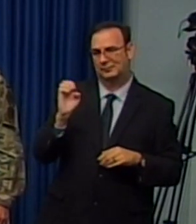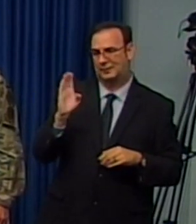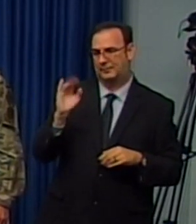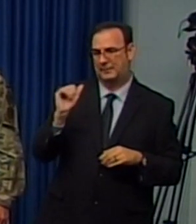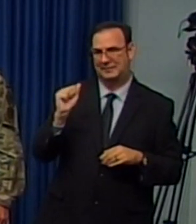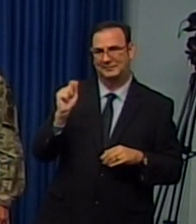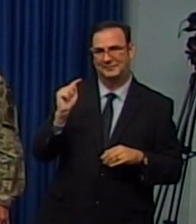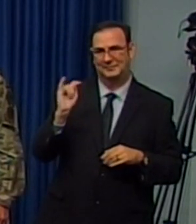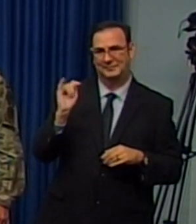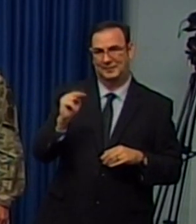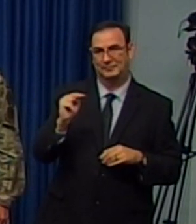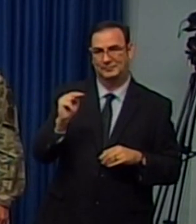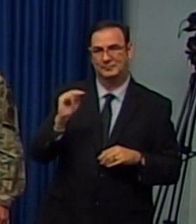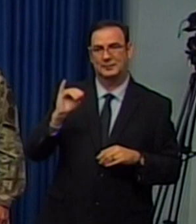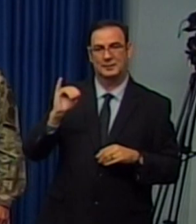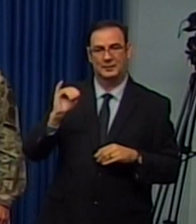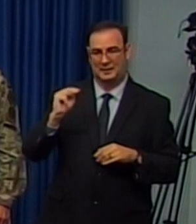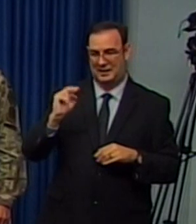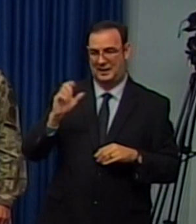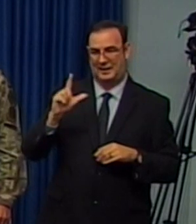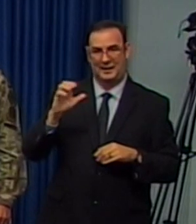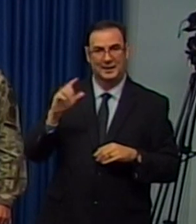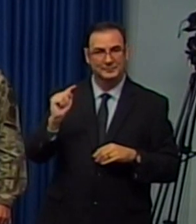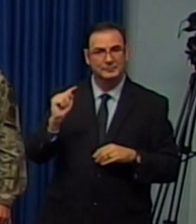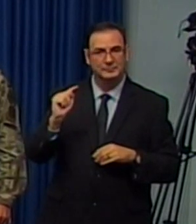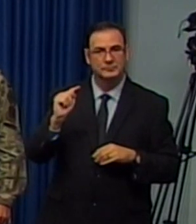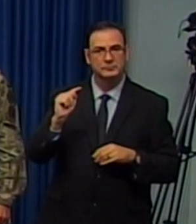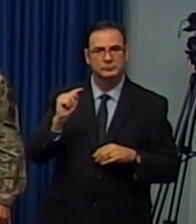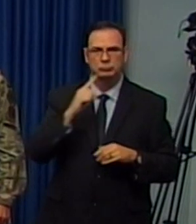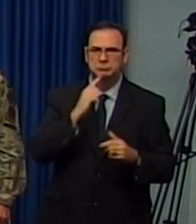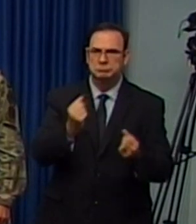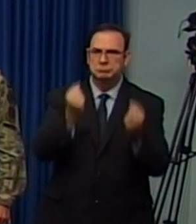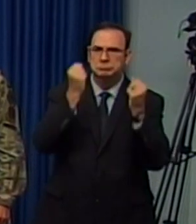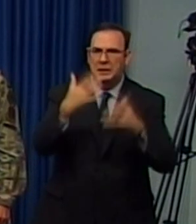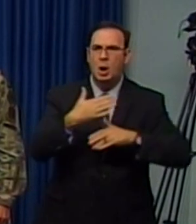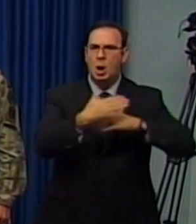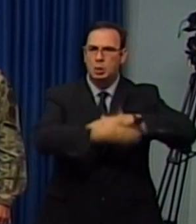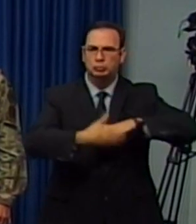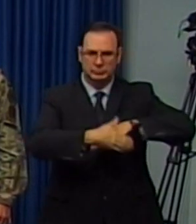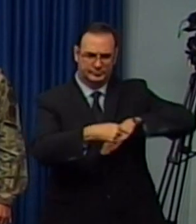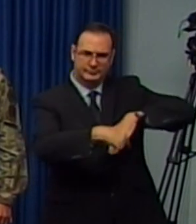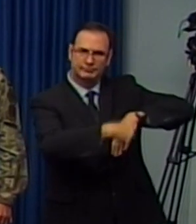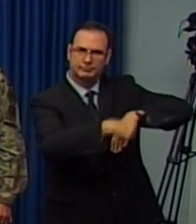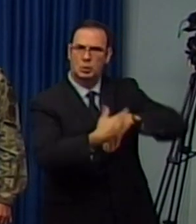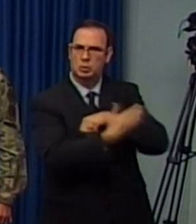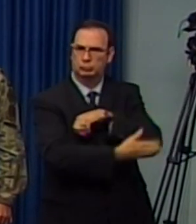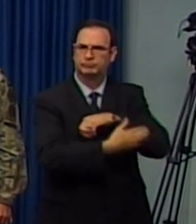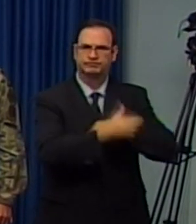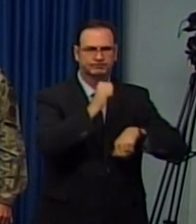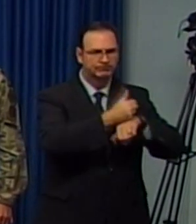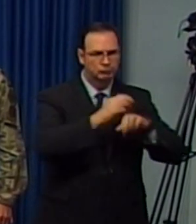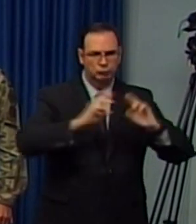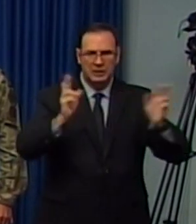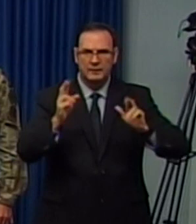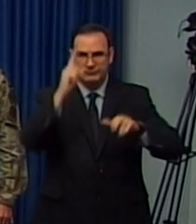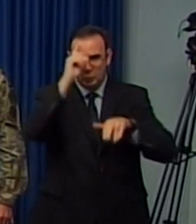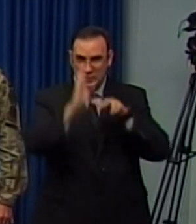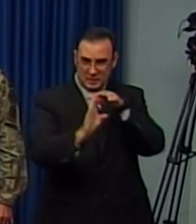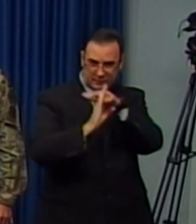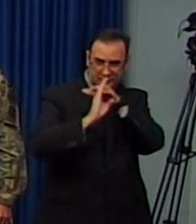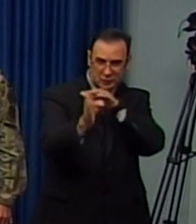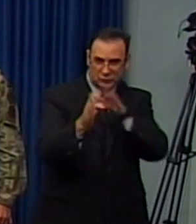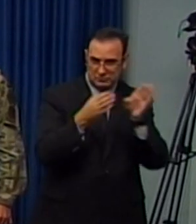increase on the east coast of Florida. I think a lot of the counties are executing their evacuation plans. We think that that's prudent, and we support